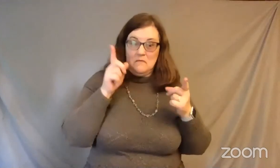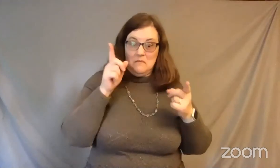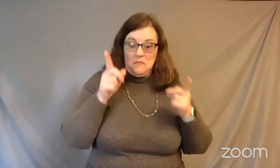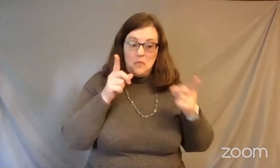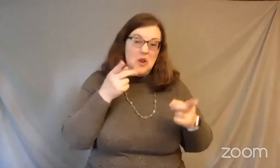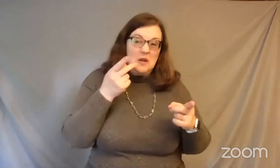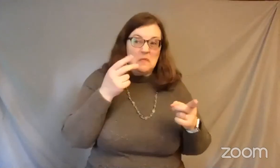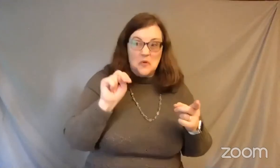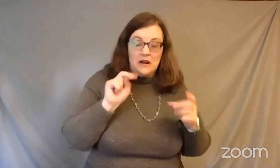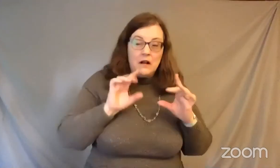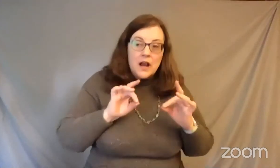pronominal pointing?